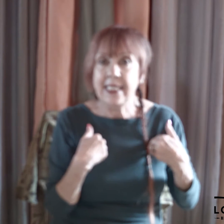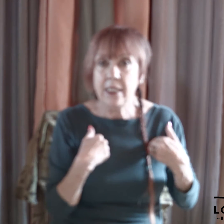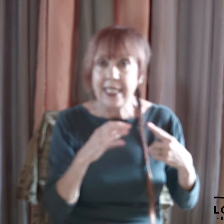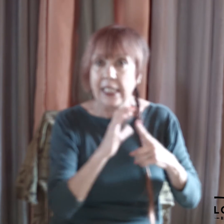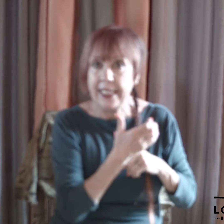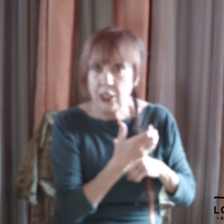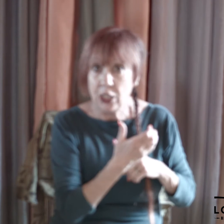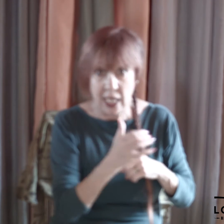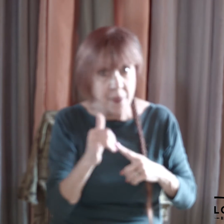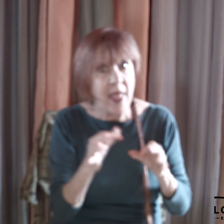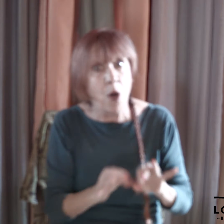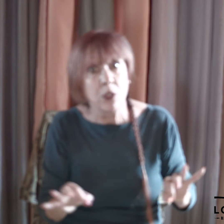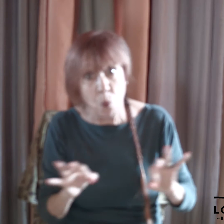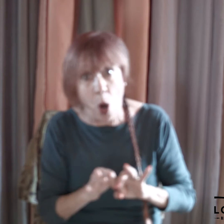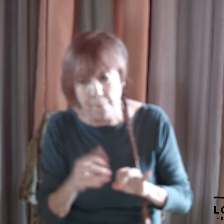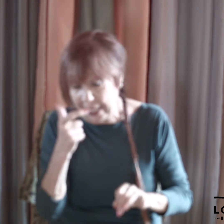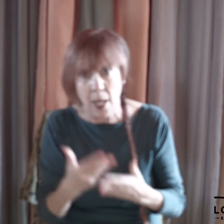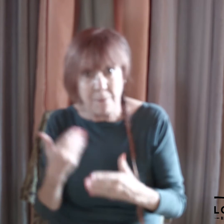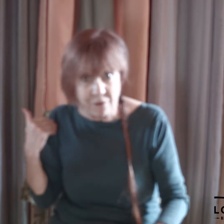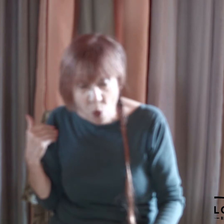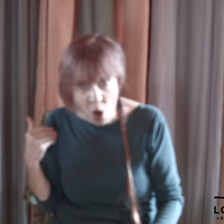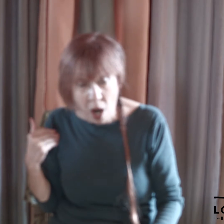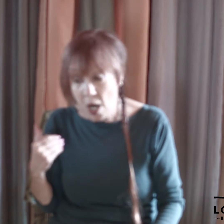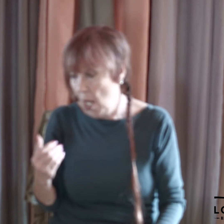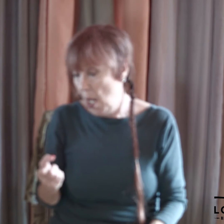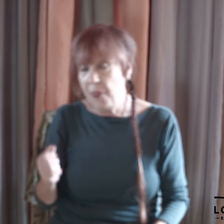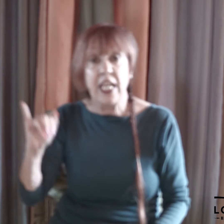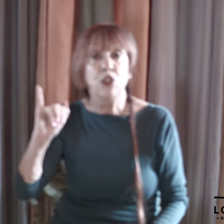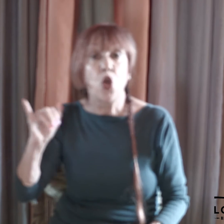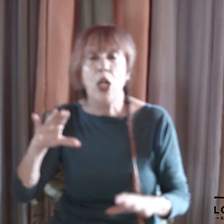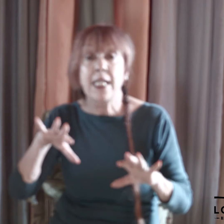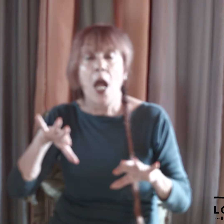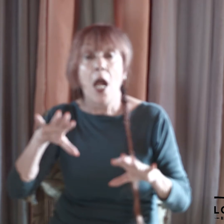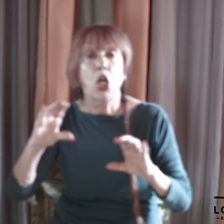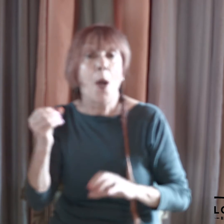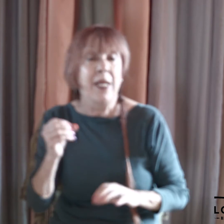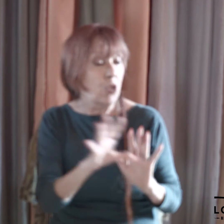the insurance companies were cherry-picking the healthy people and leaving unhealthy people